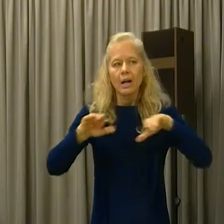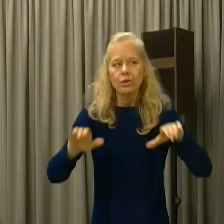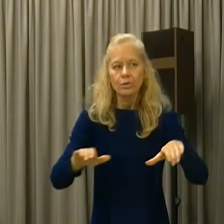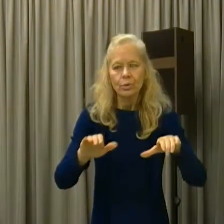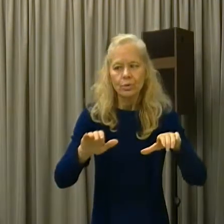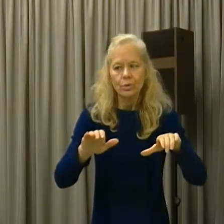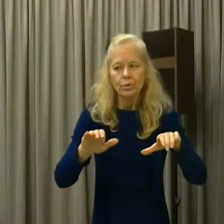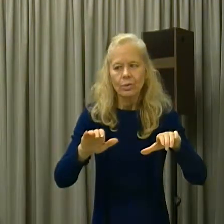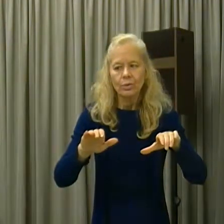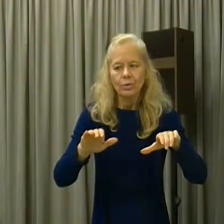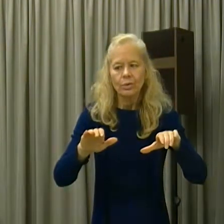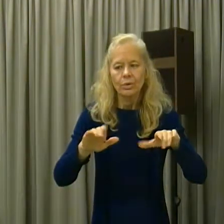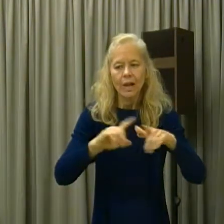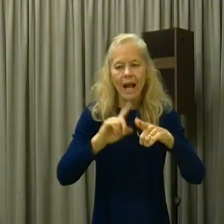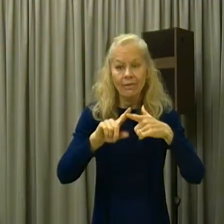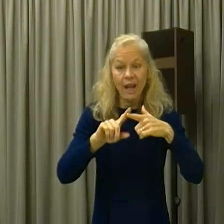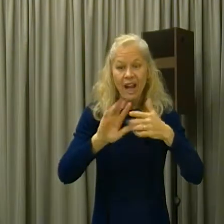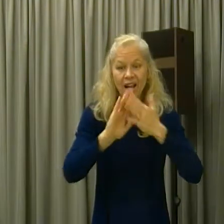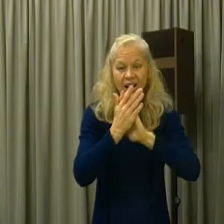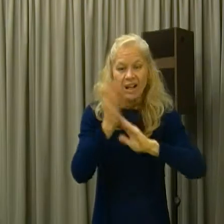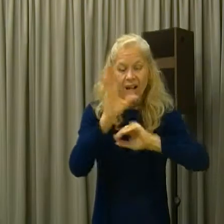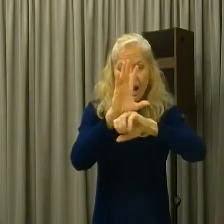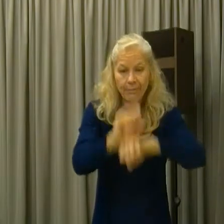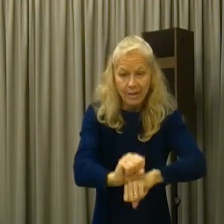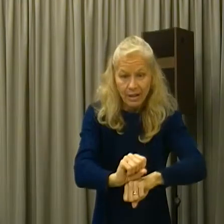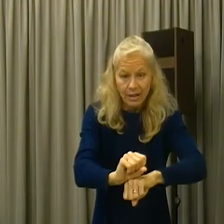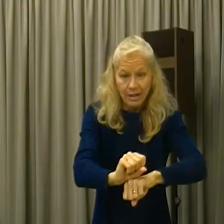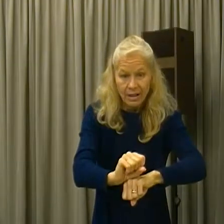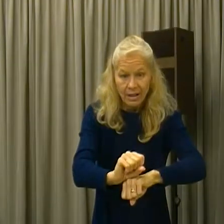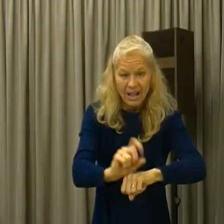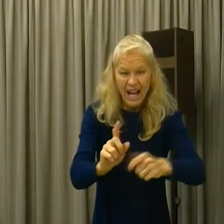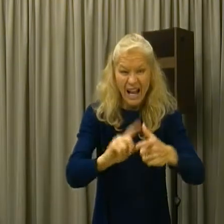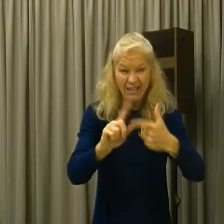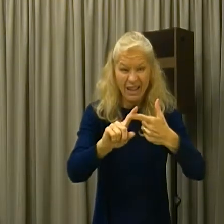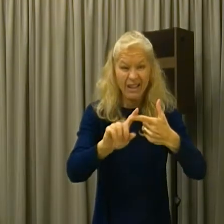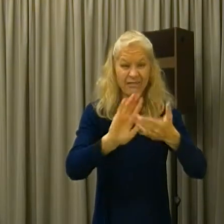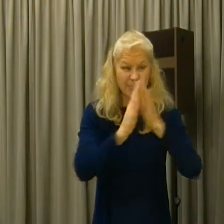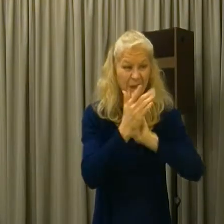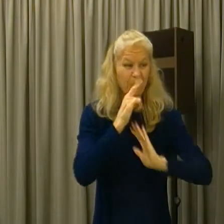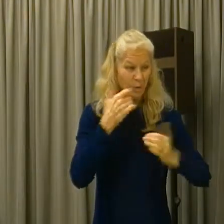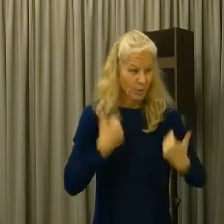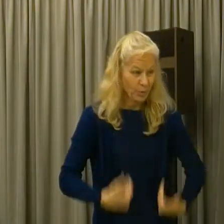reap a character. So a character reap a destiny.